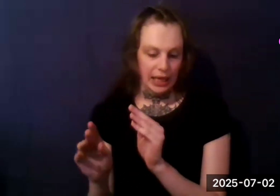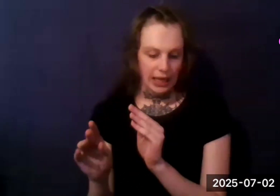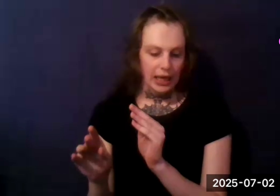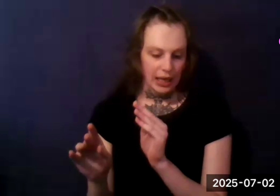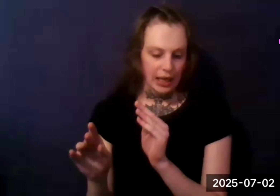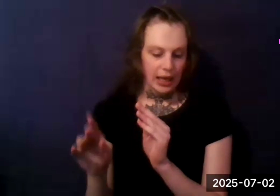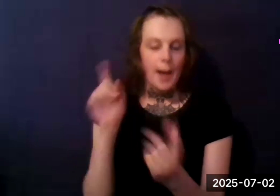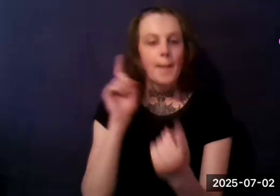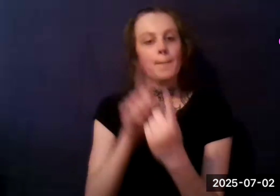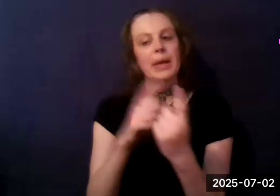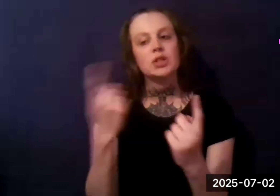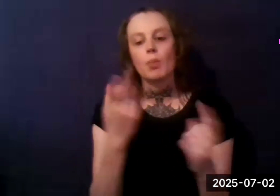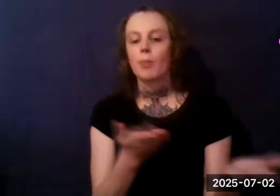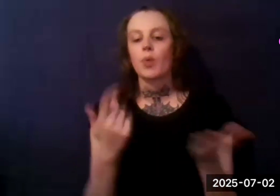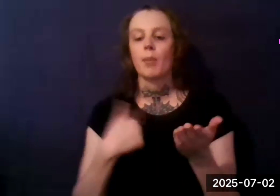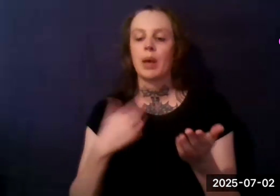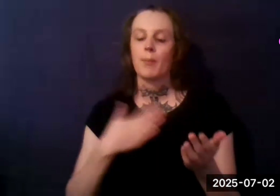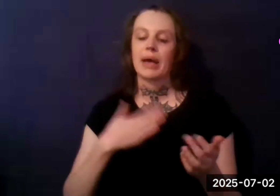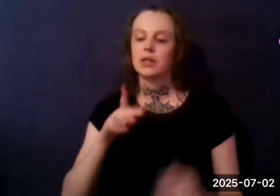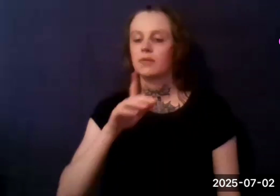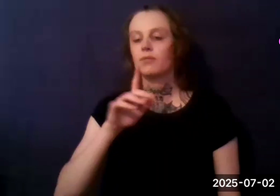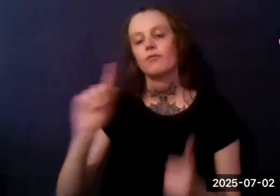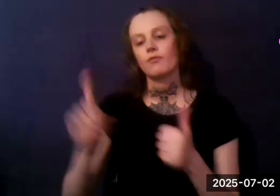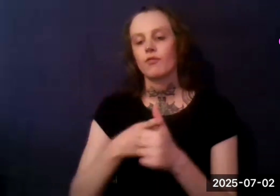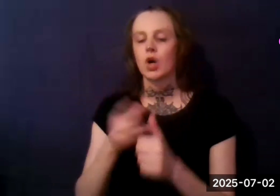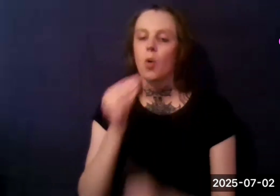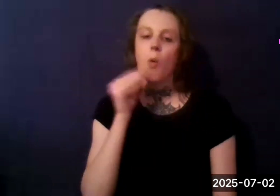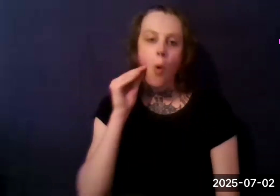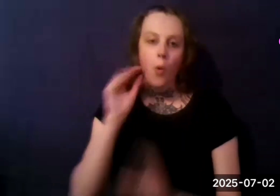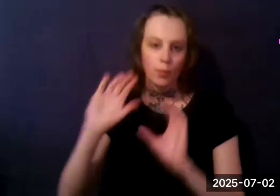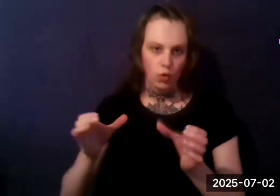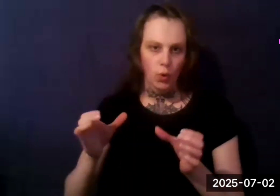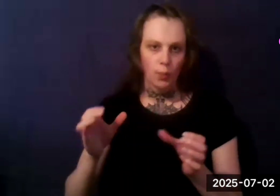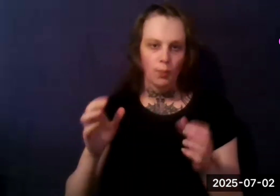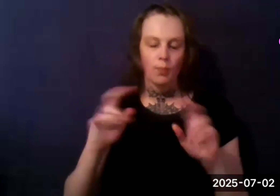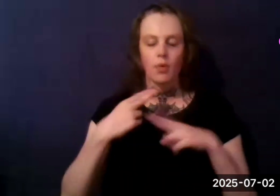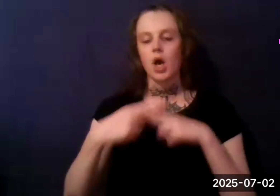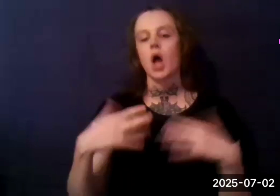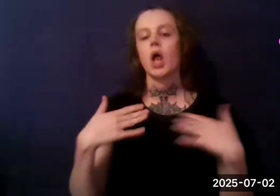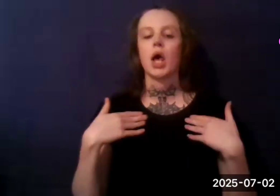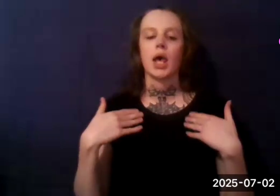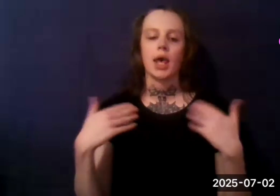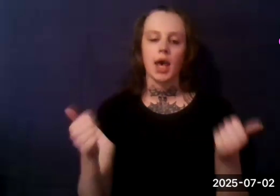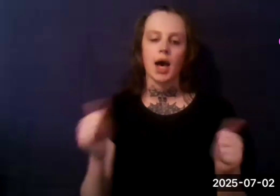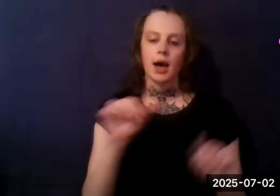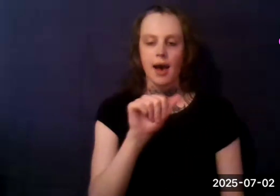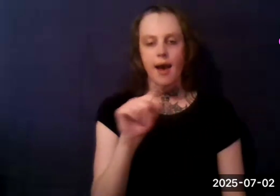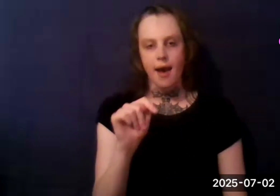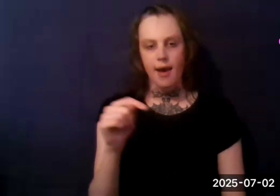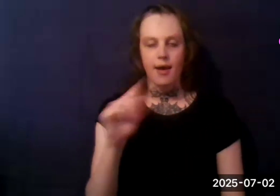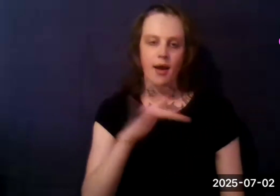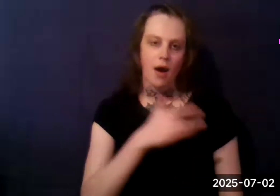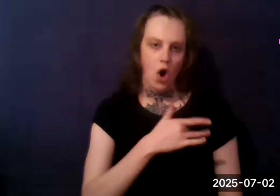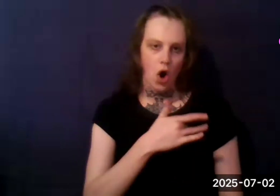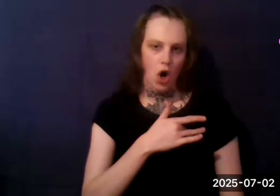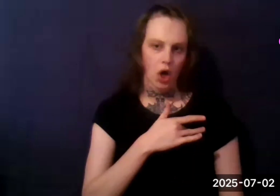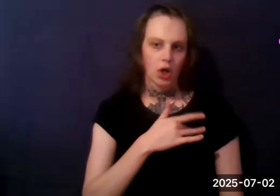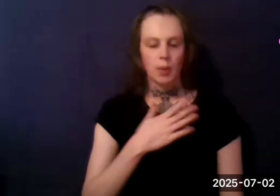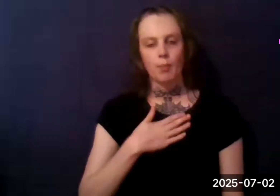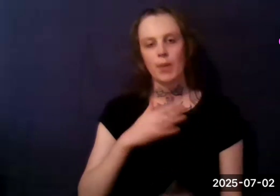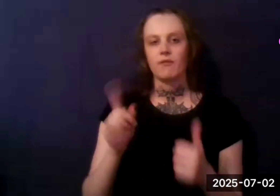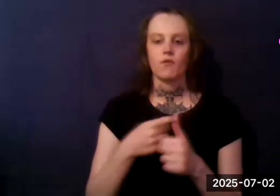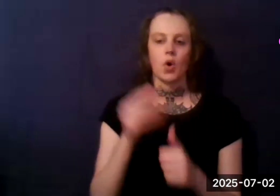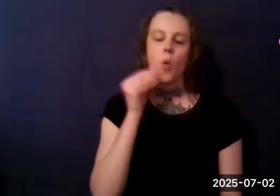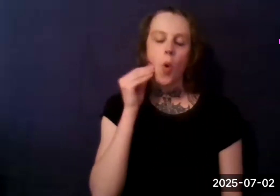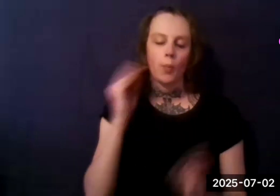group, which is Young at Heart's young person's meeting here in Long Island. He ended up becoming my first sponsor